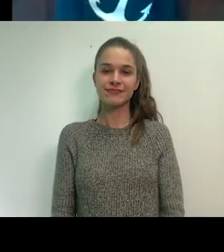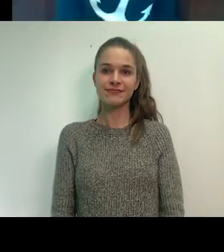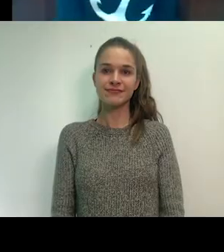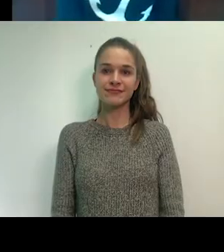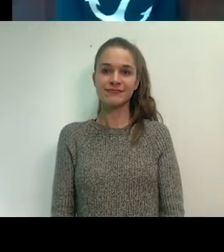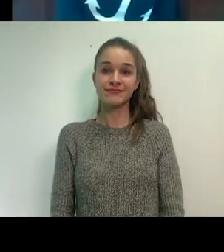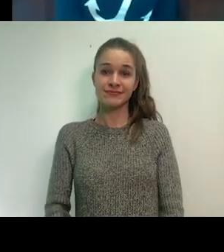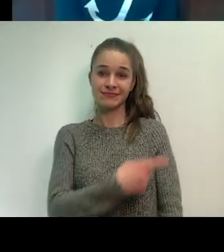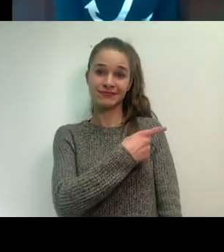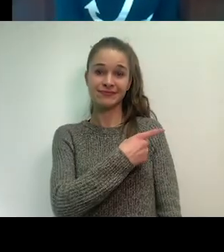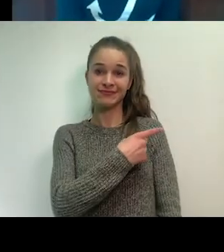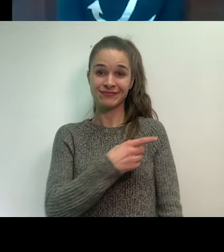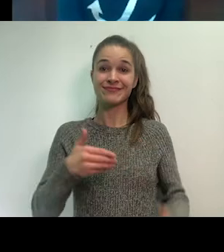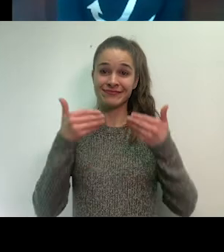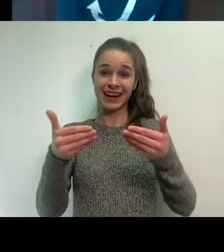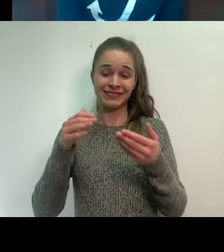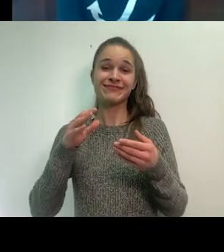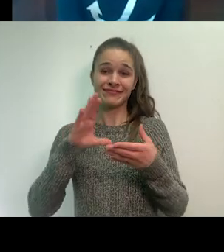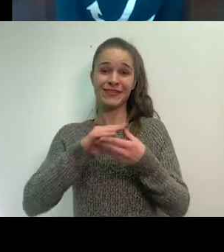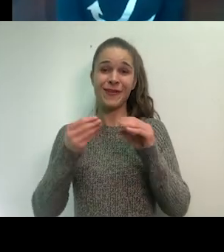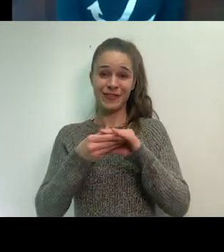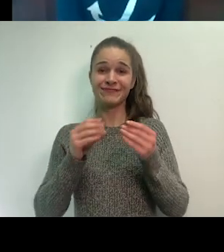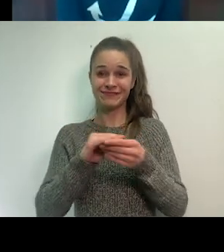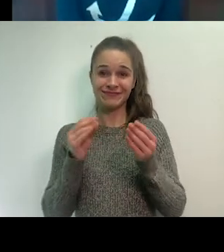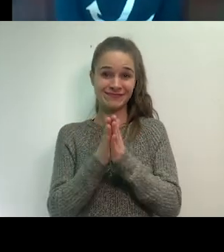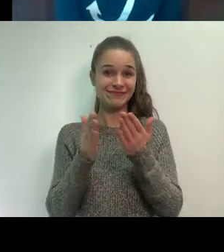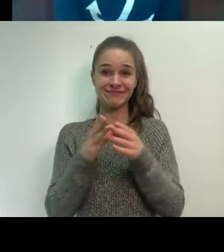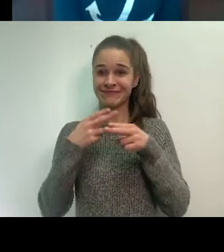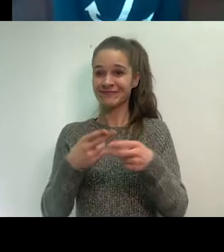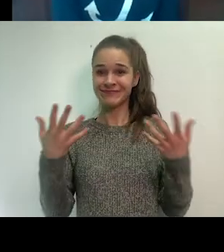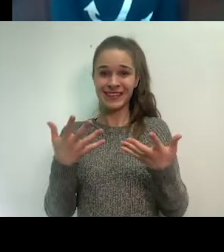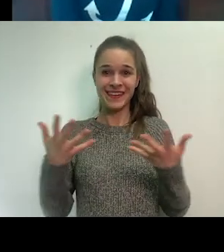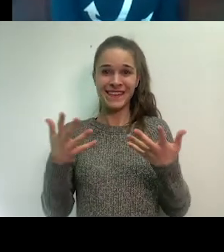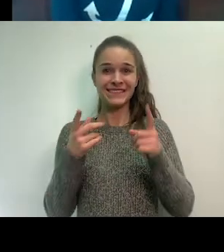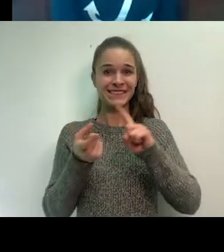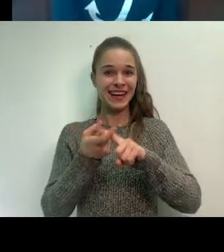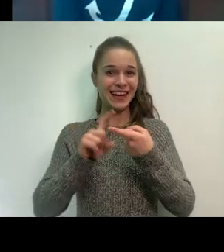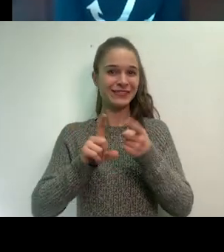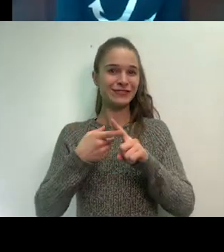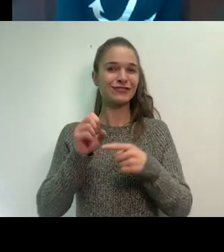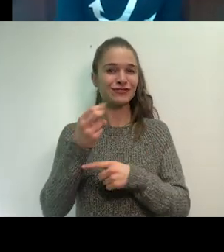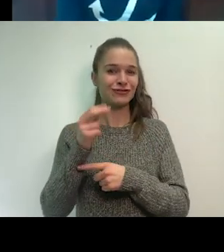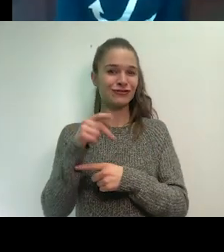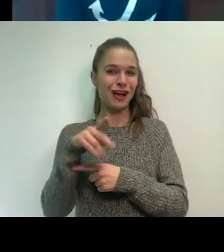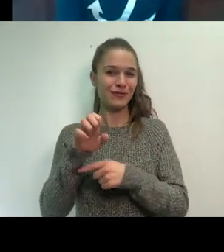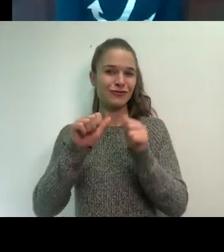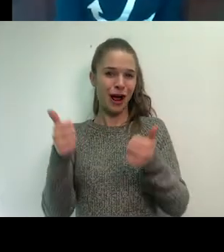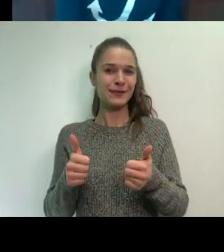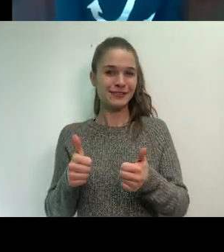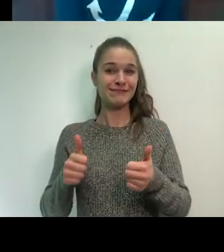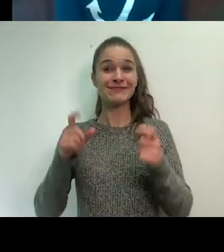So the next story we're going to share today is called Friendship, an uplifting celebration of